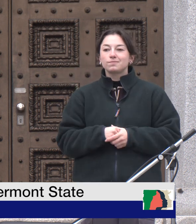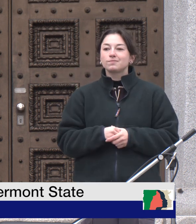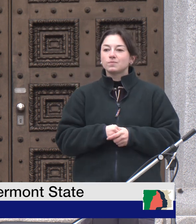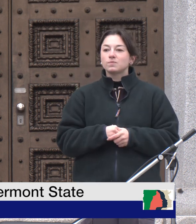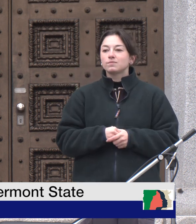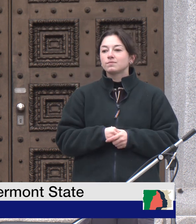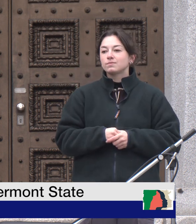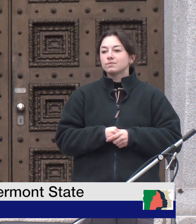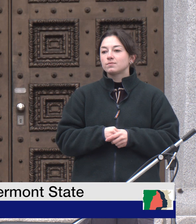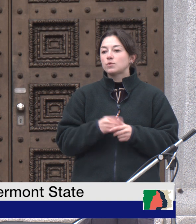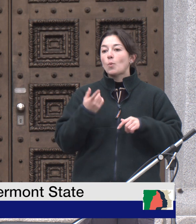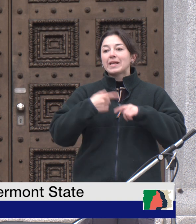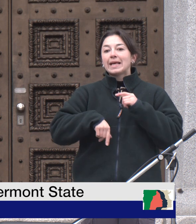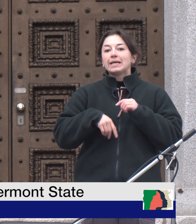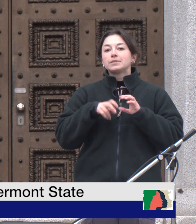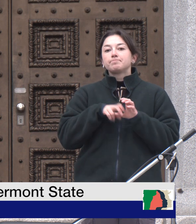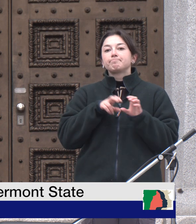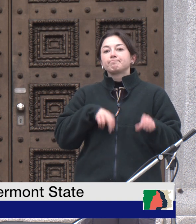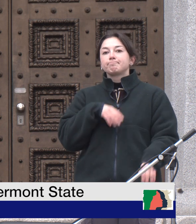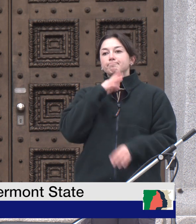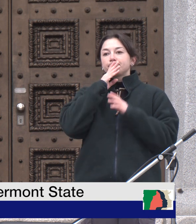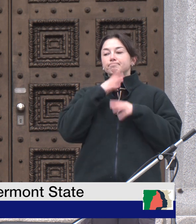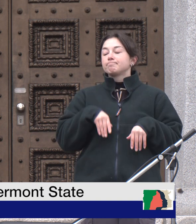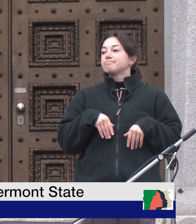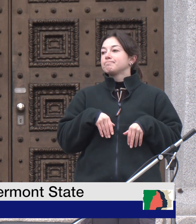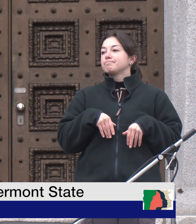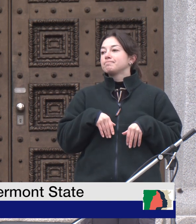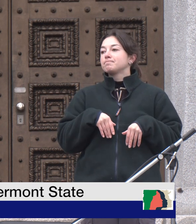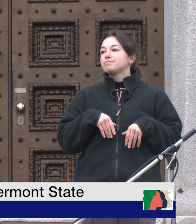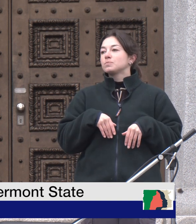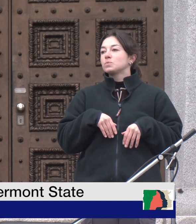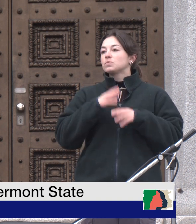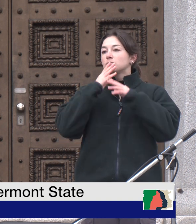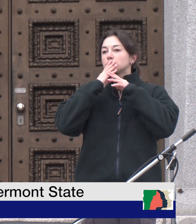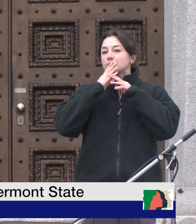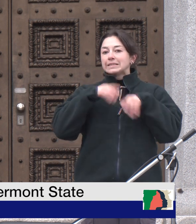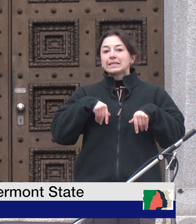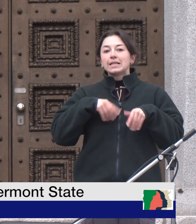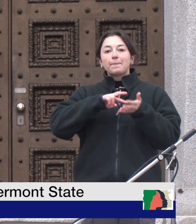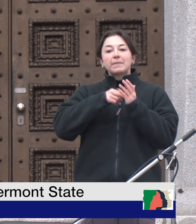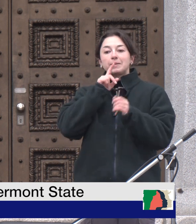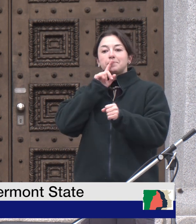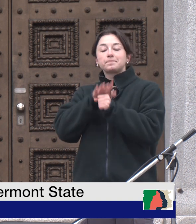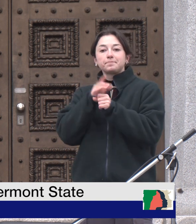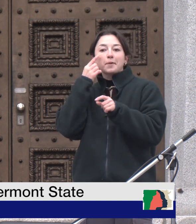We cannot remain silent. Silence is complicity.